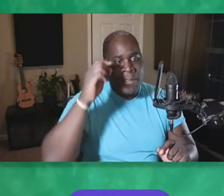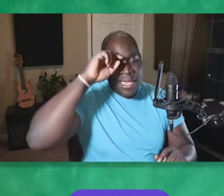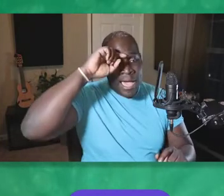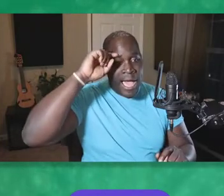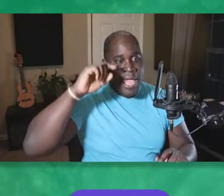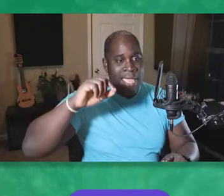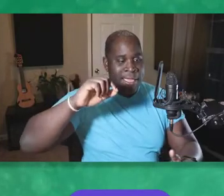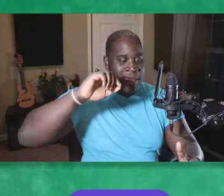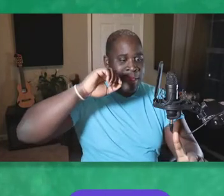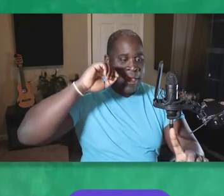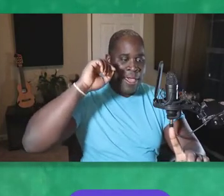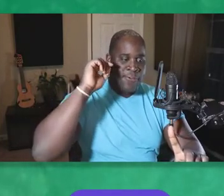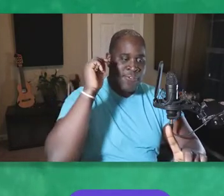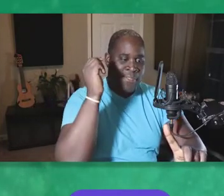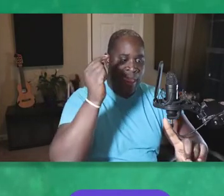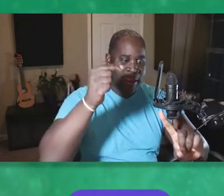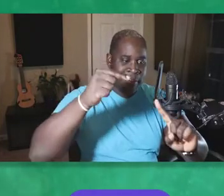So,